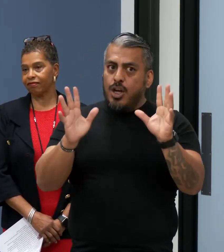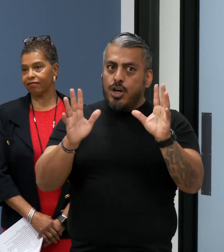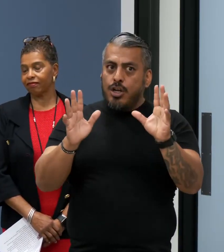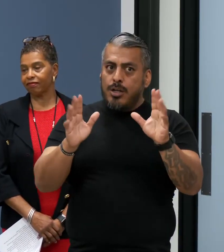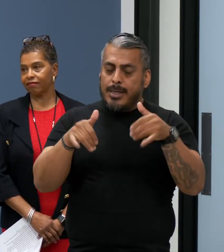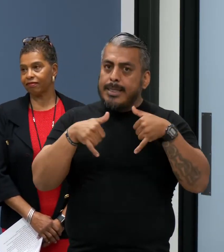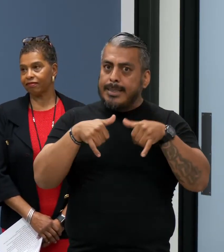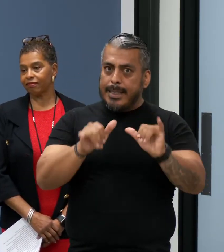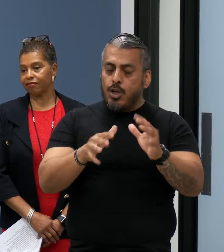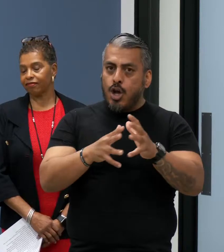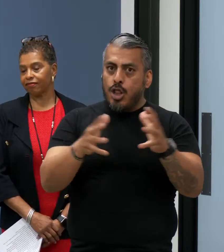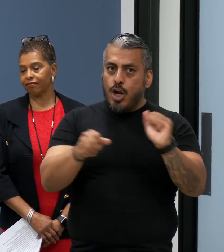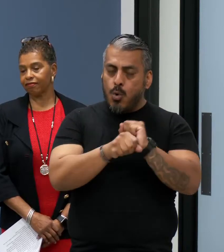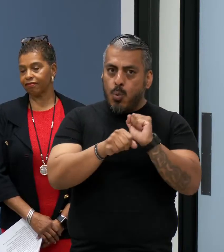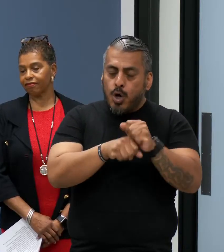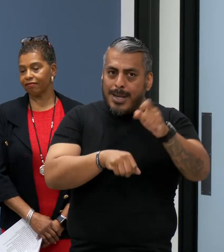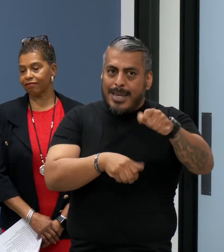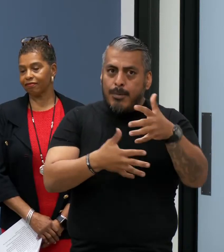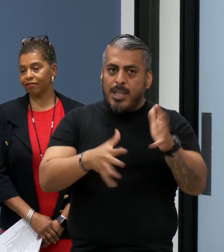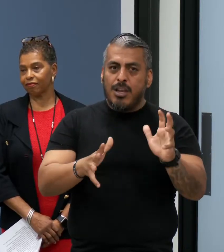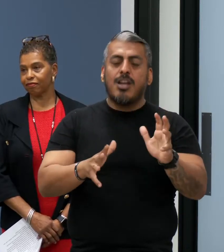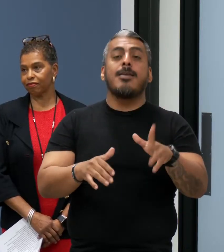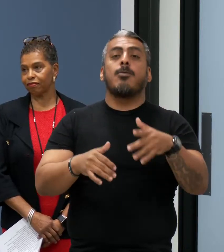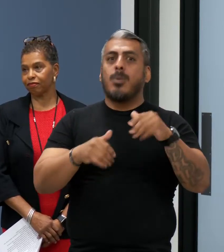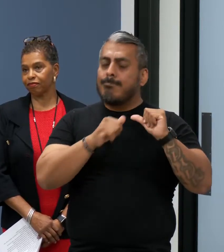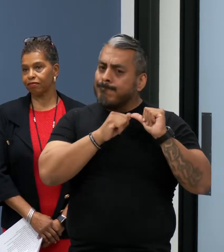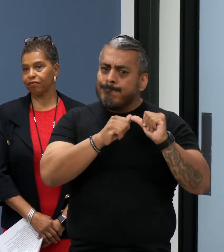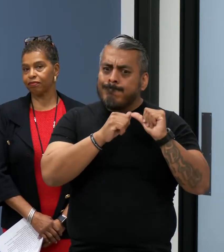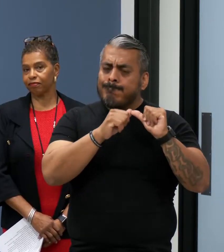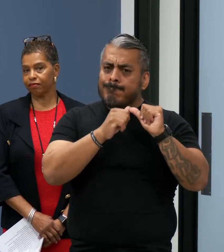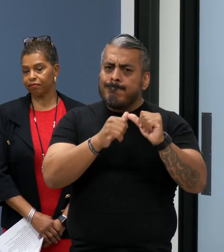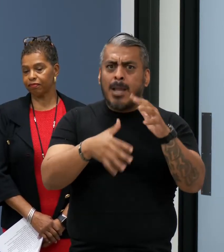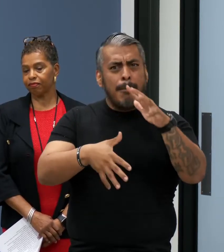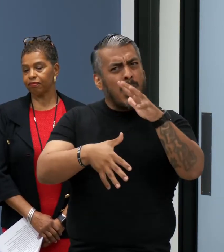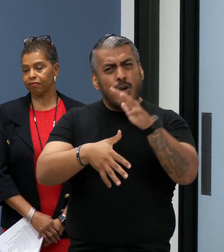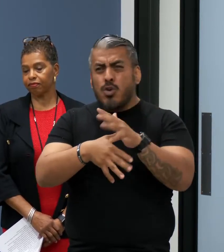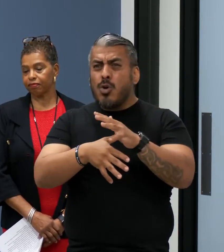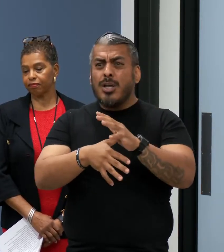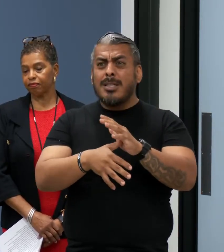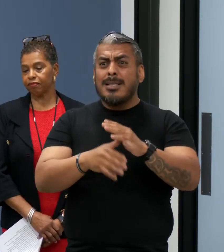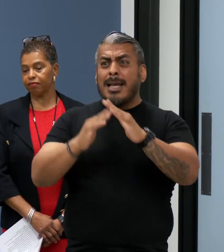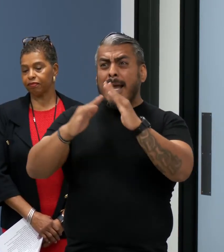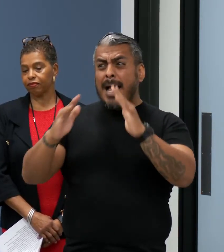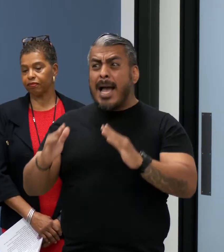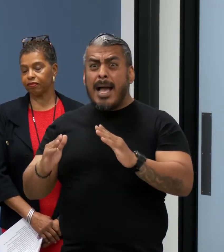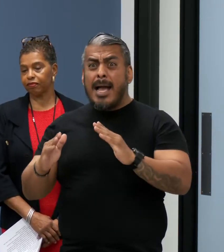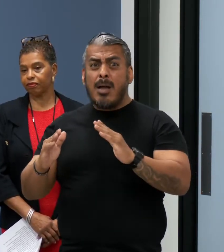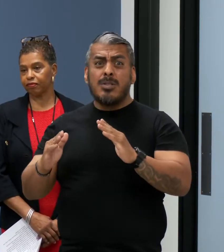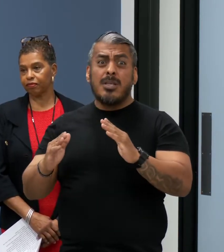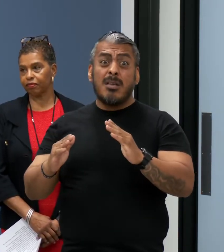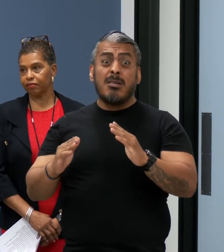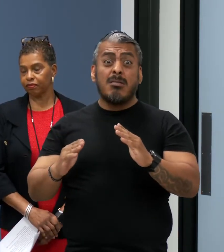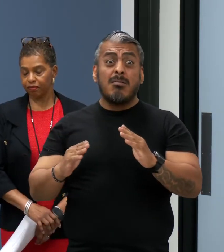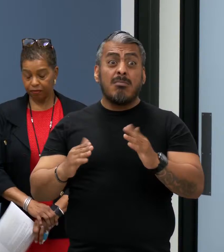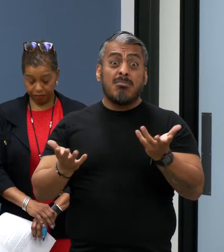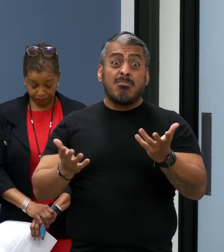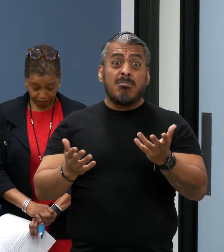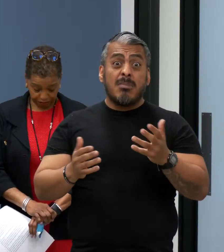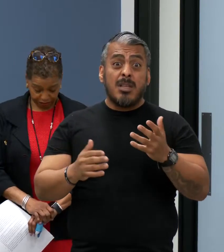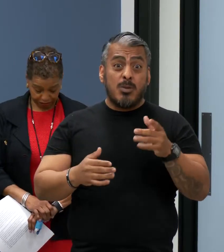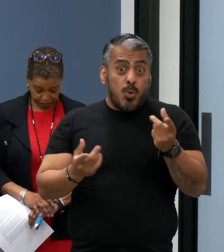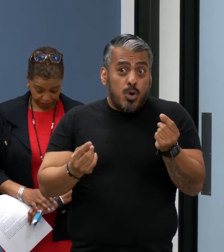a lot of work ahead of us. We have to continue to prioritize the development of housing citywide, which is what we set out to